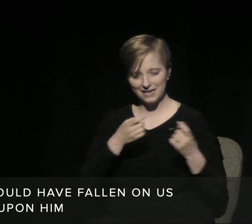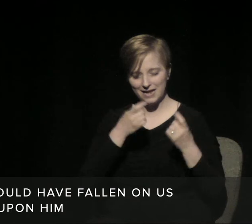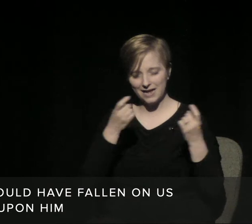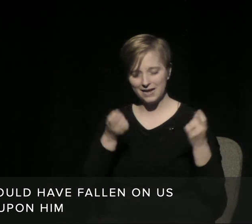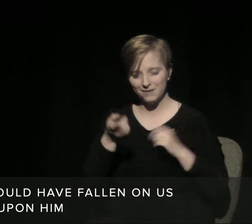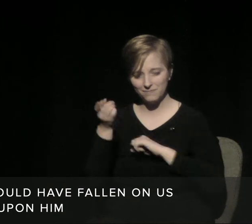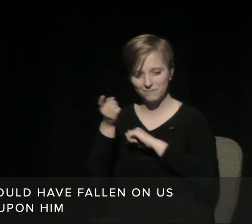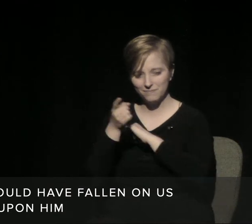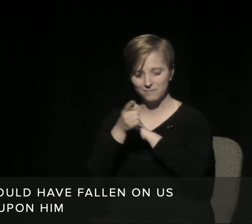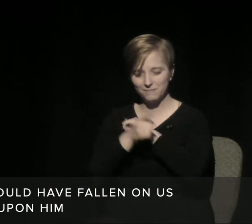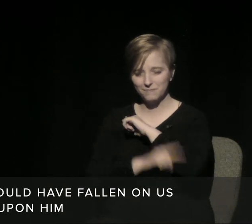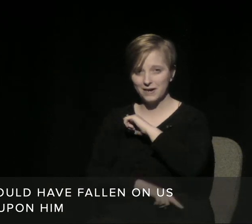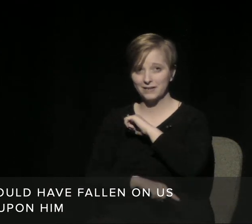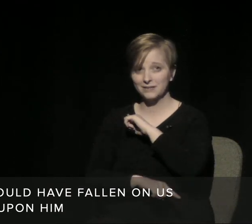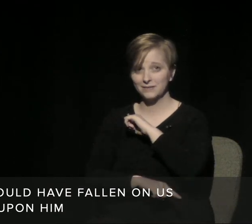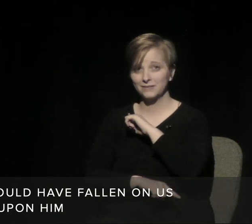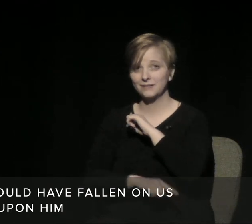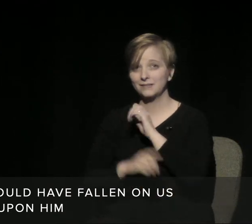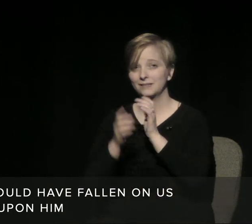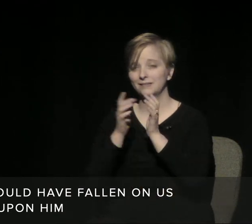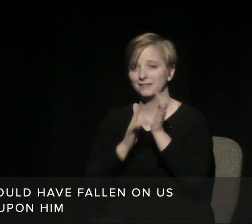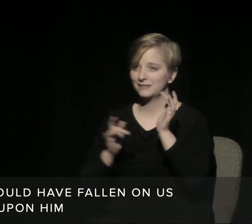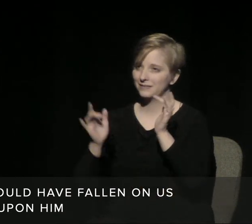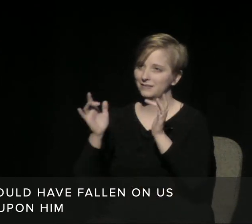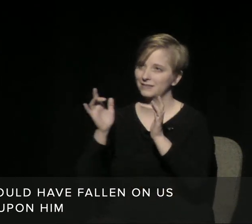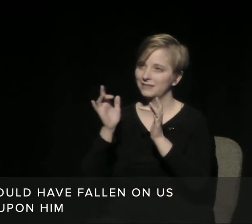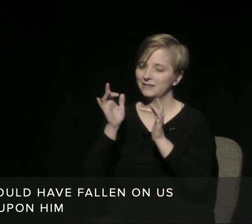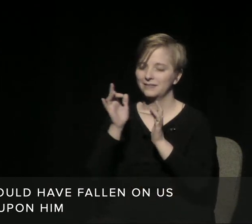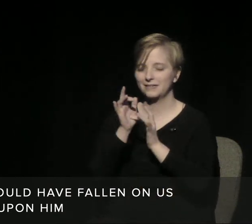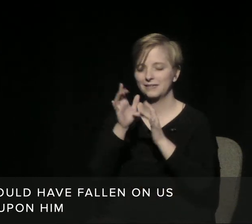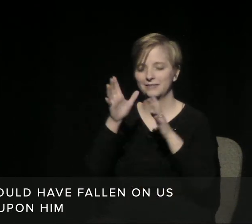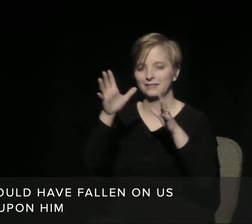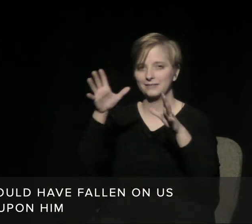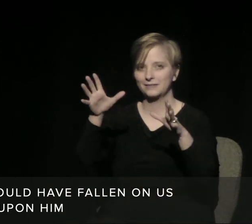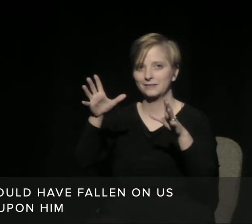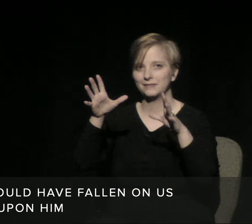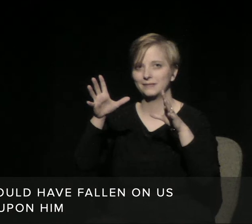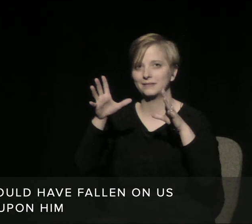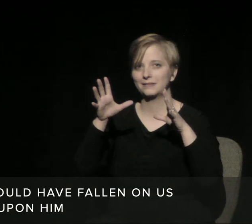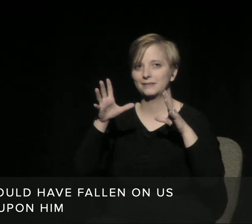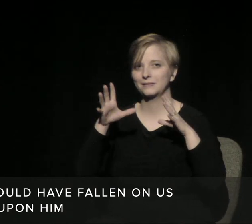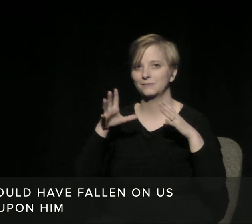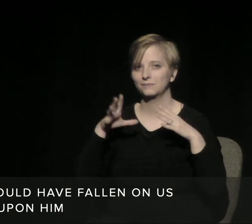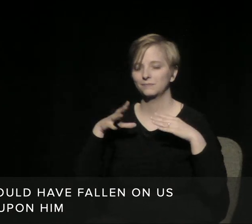have fallen on us was upon Him,